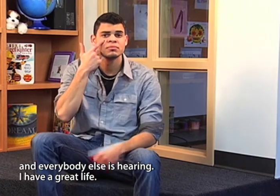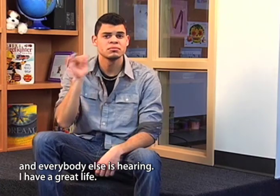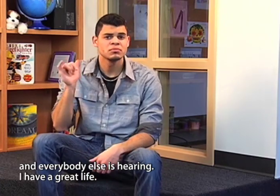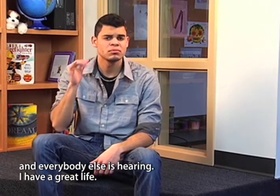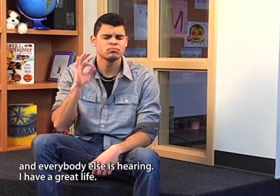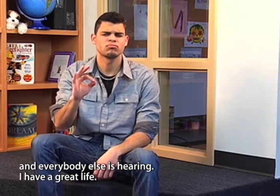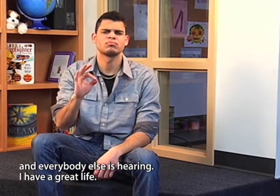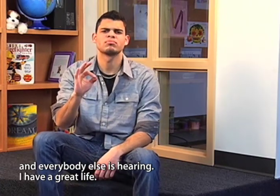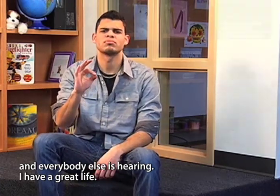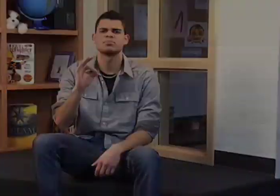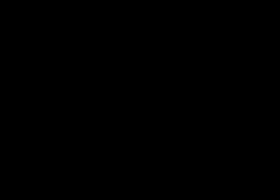I have a great life.